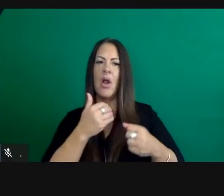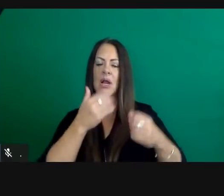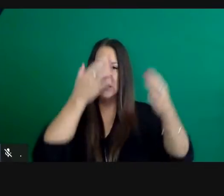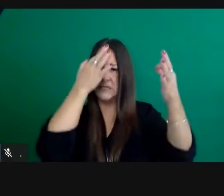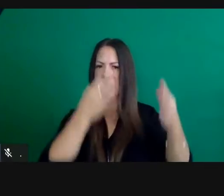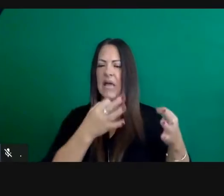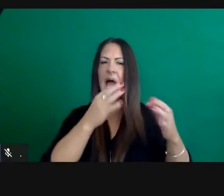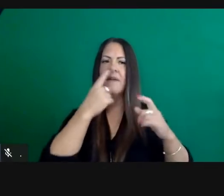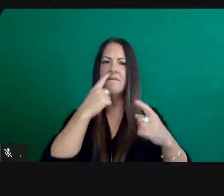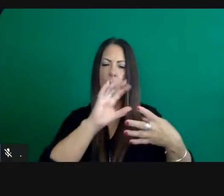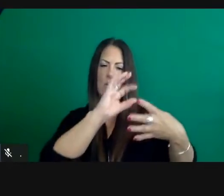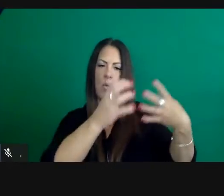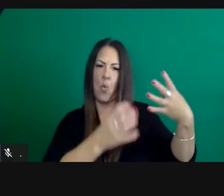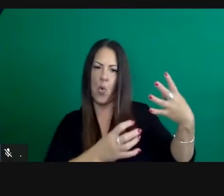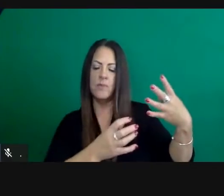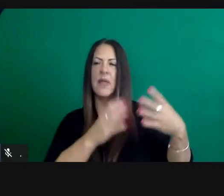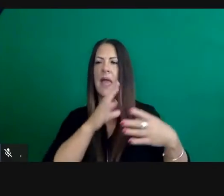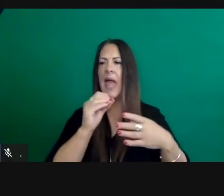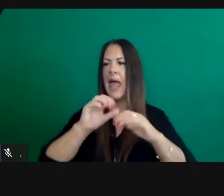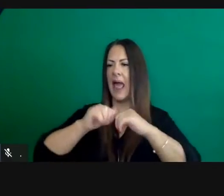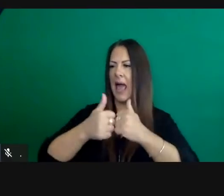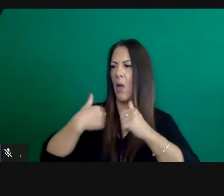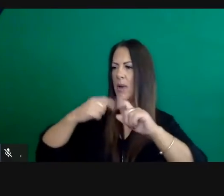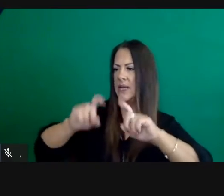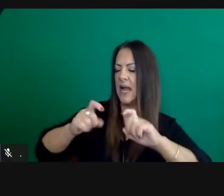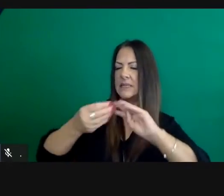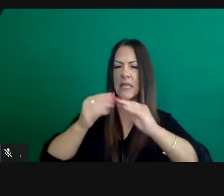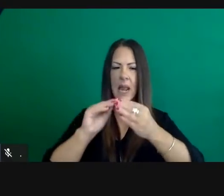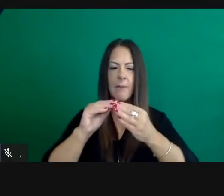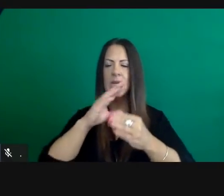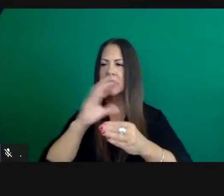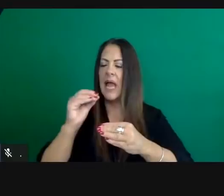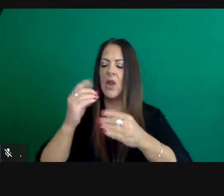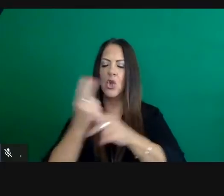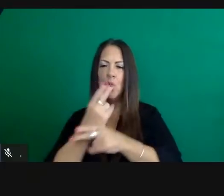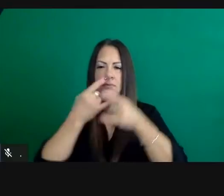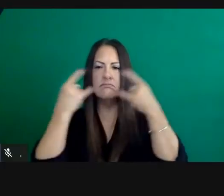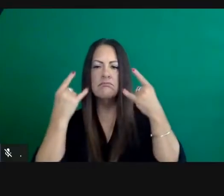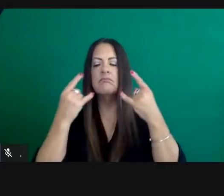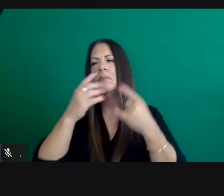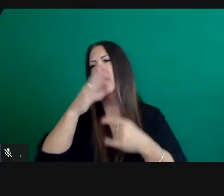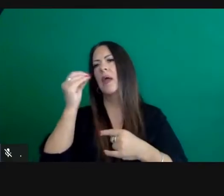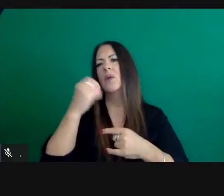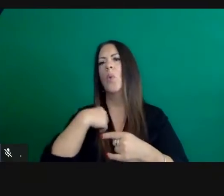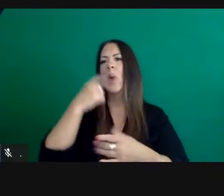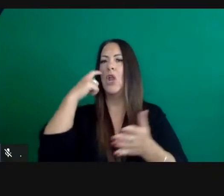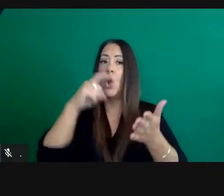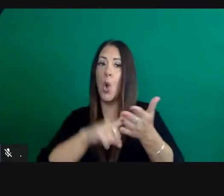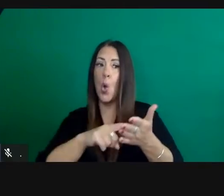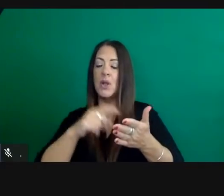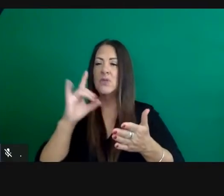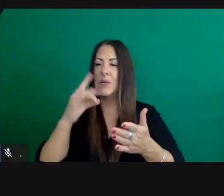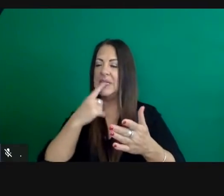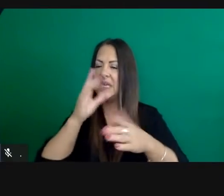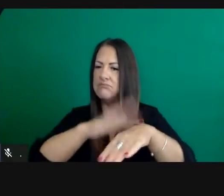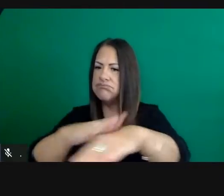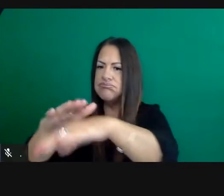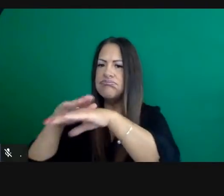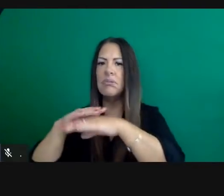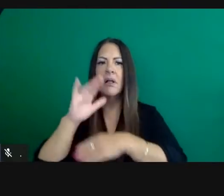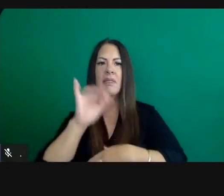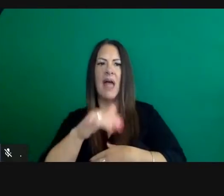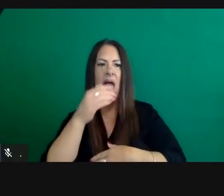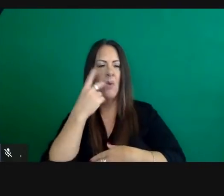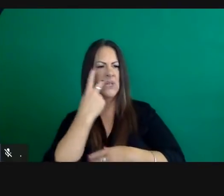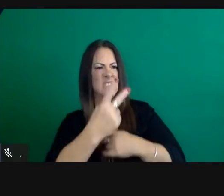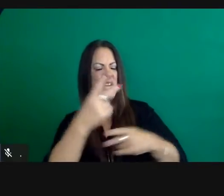broad adoption in parts of California where we saw early case mixing or rises because of mixing, maybe adapting in